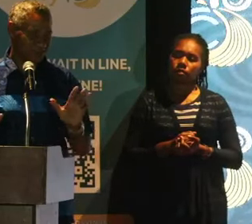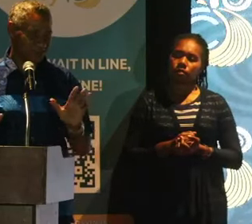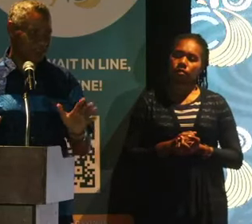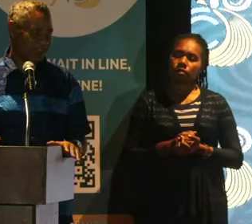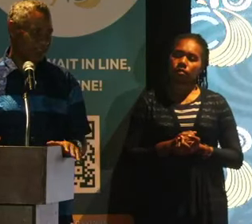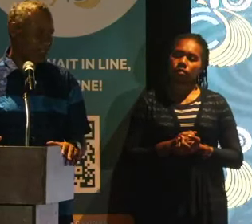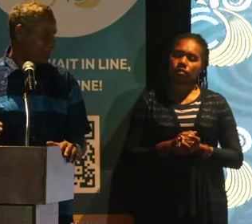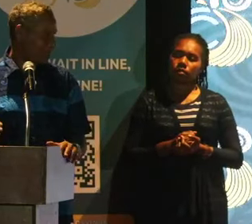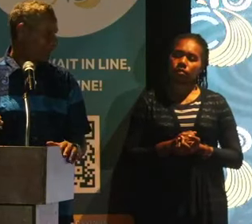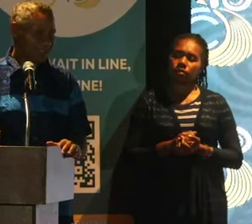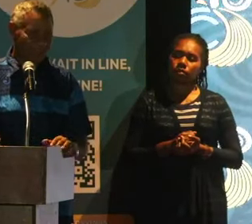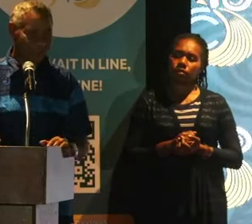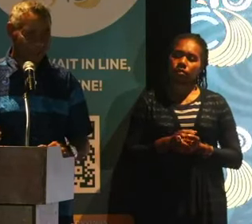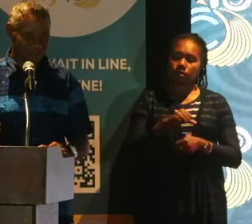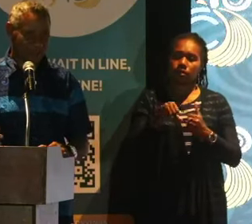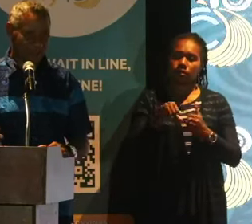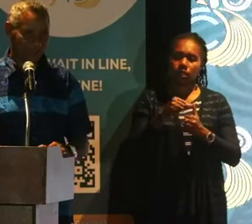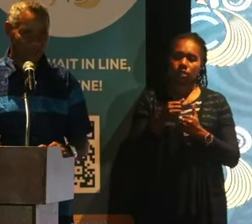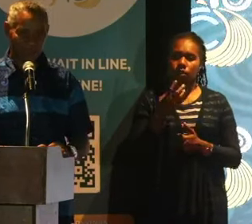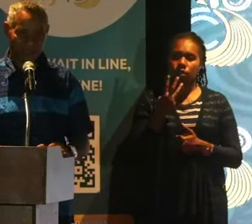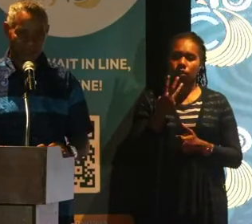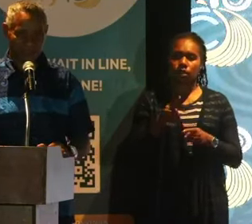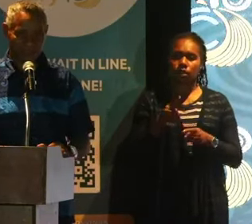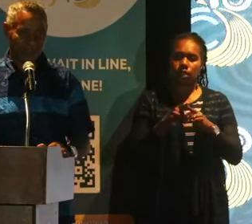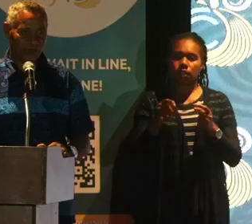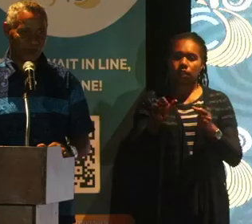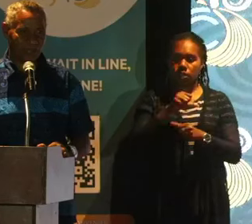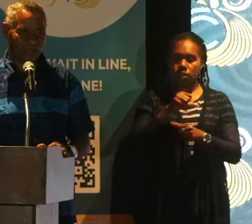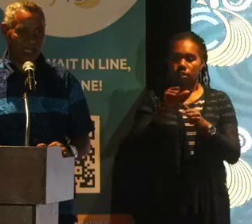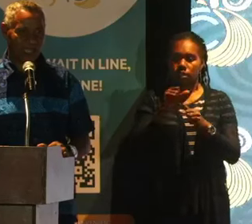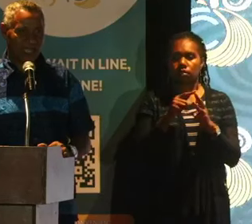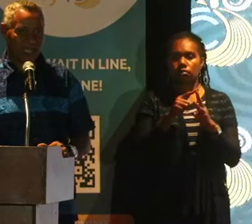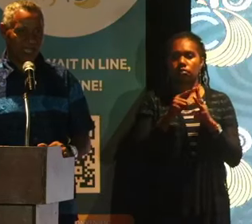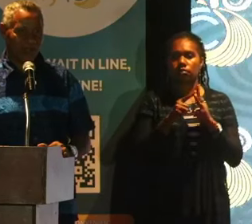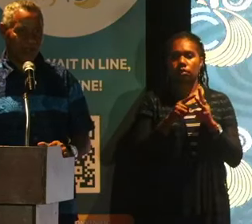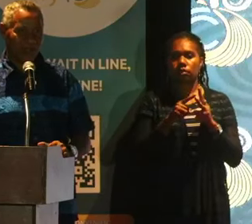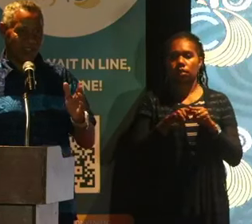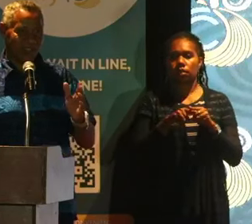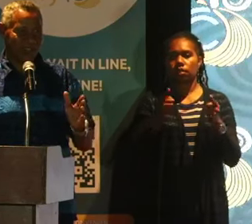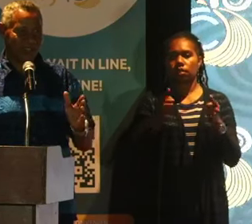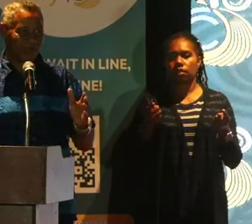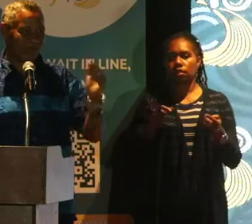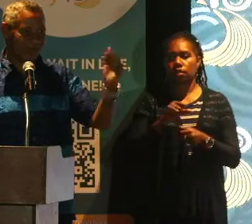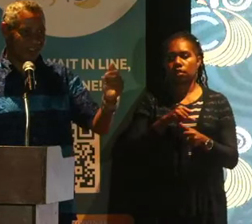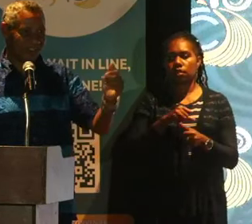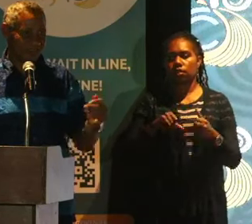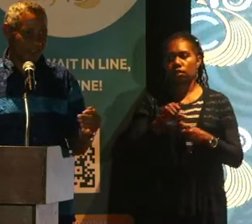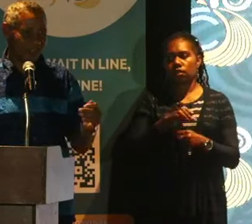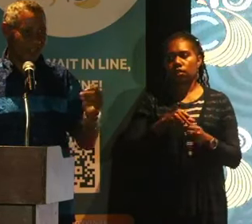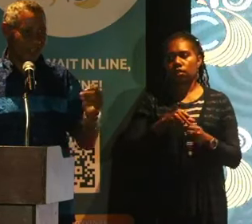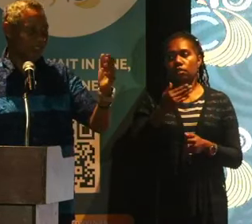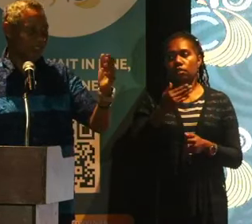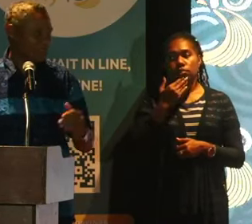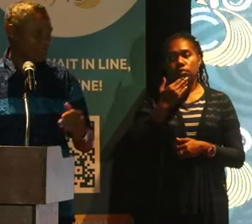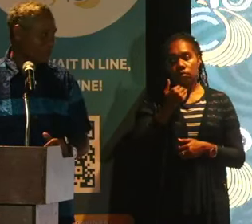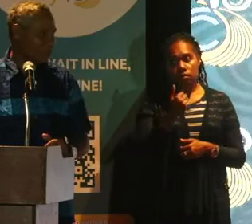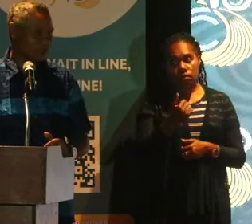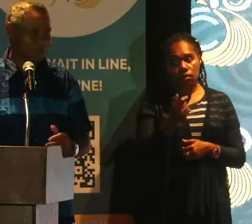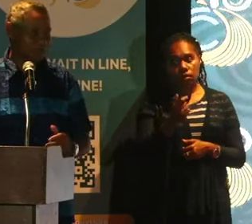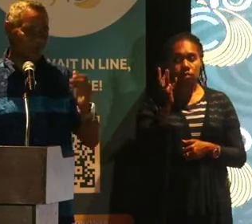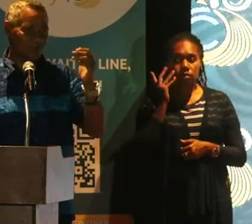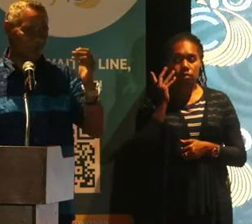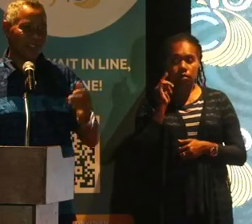So that's another thing that I've been listening to, not talking about UPLA. But please, when you get your certificate, no can lose me